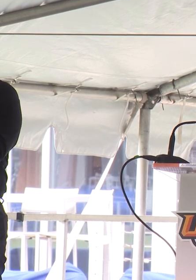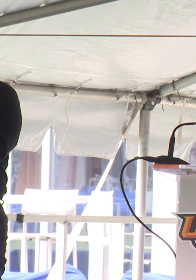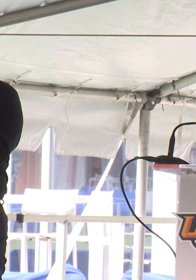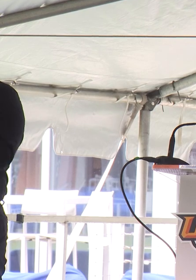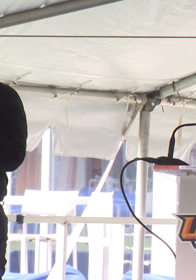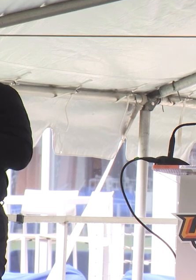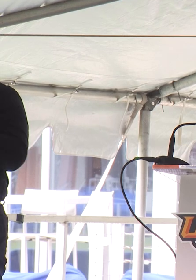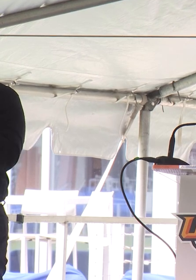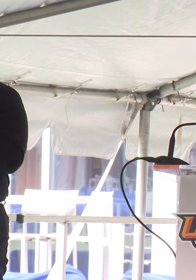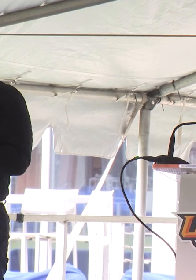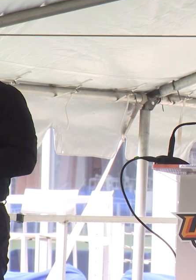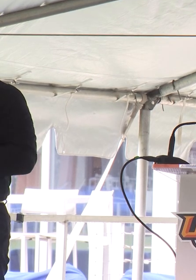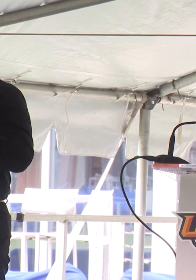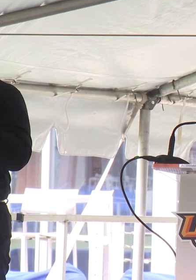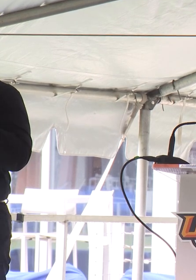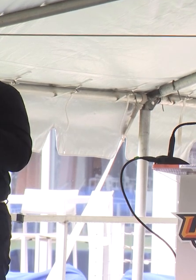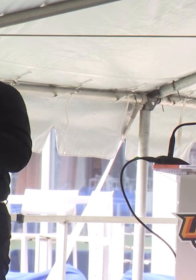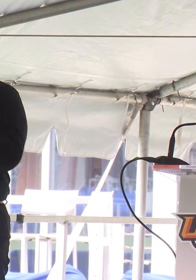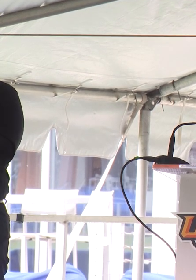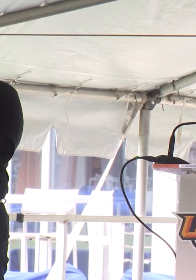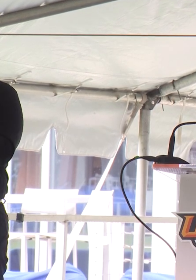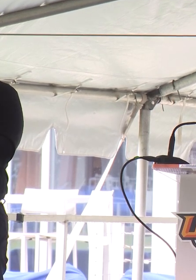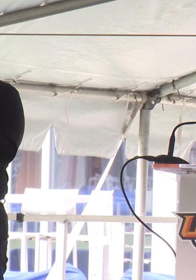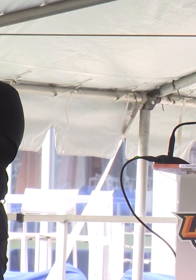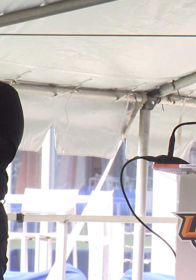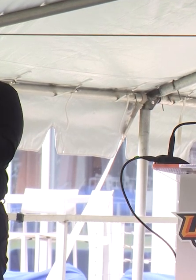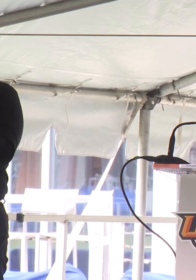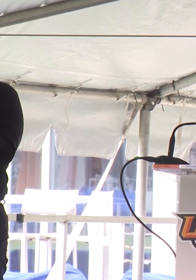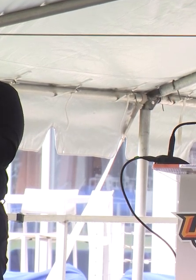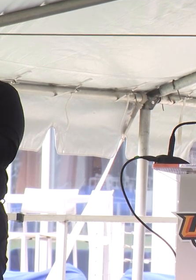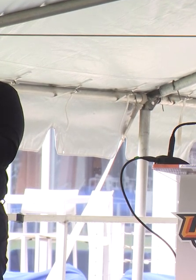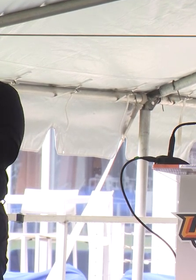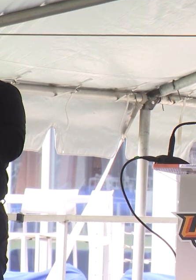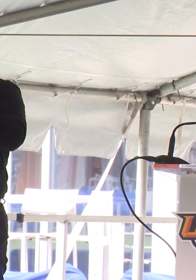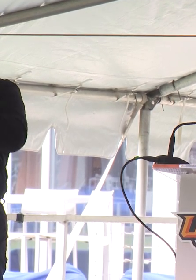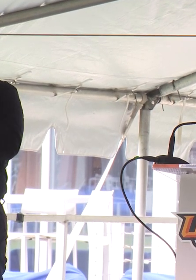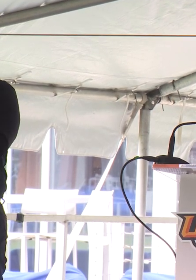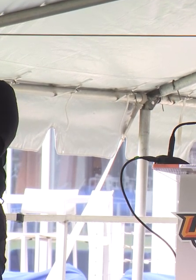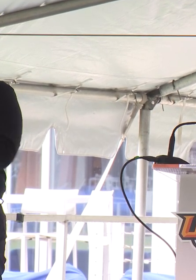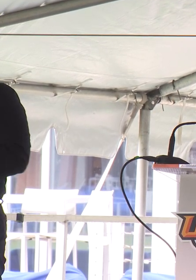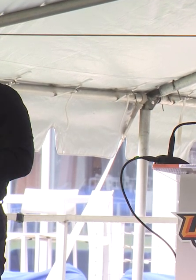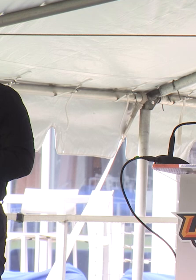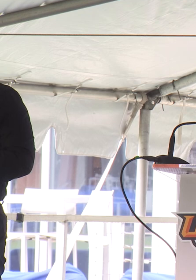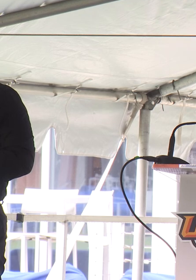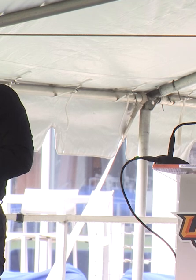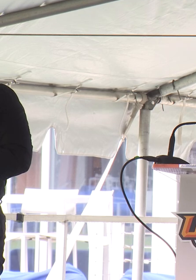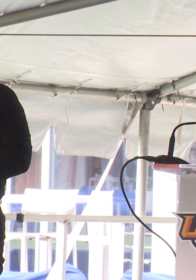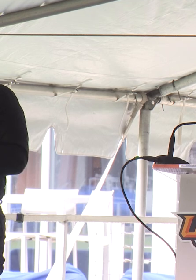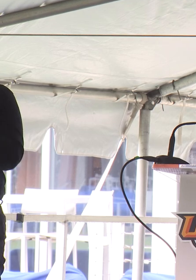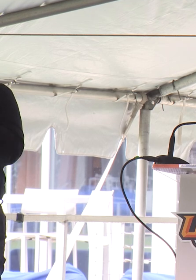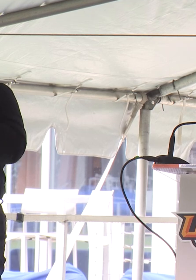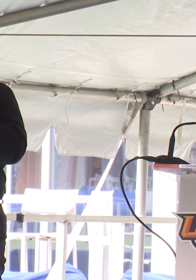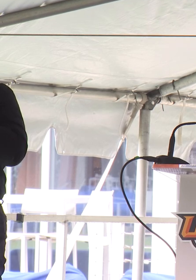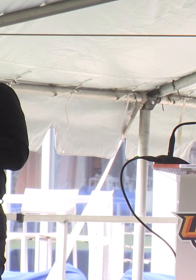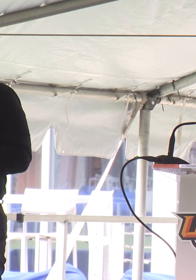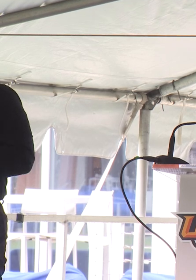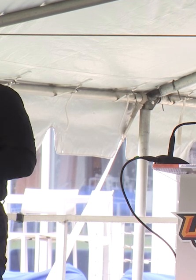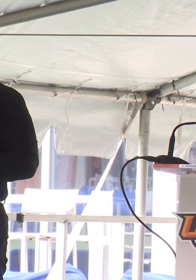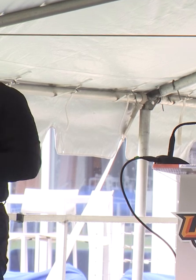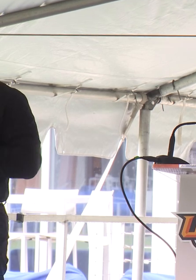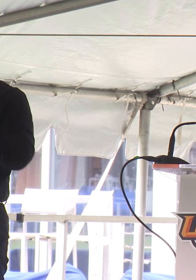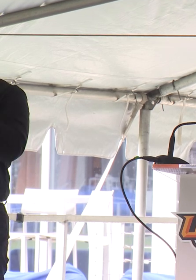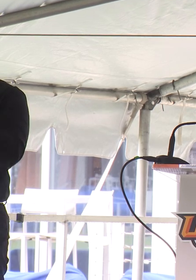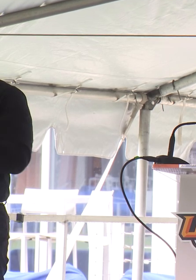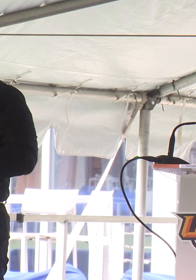before we get started. I have, first of all, a great team at UTRGV. I have the best group